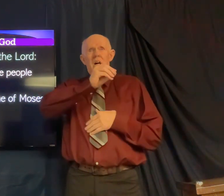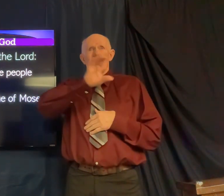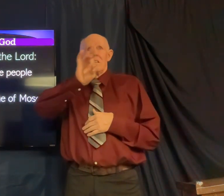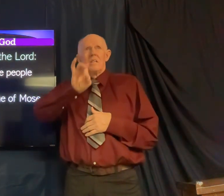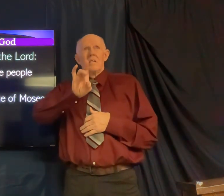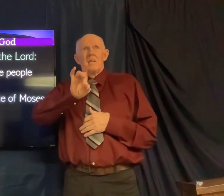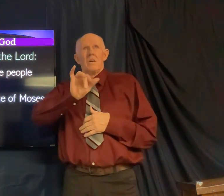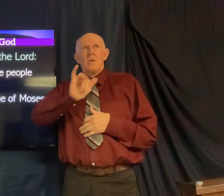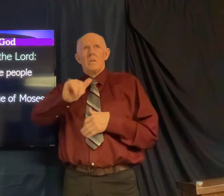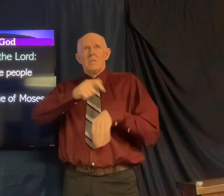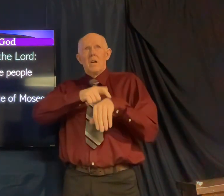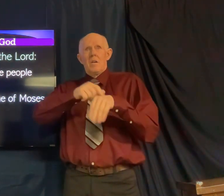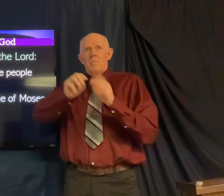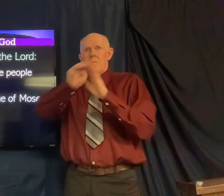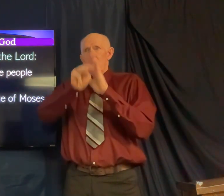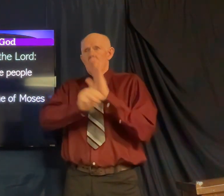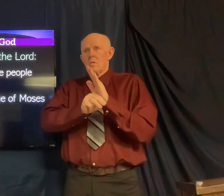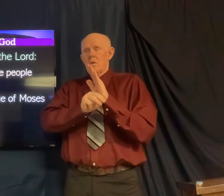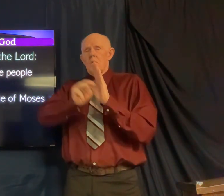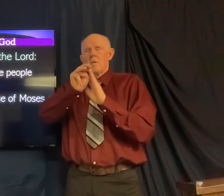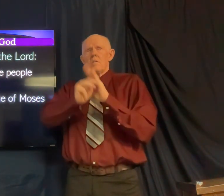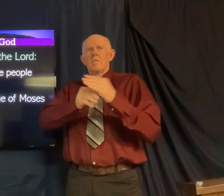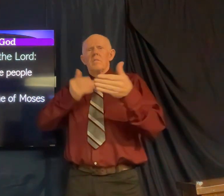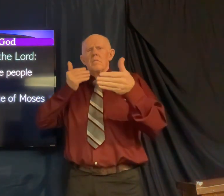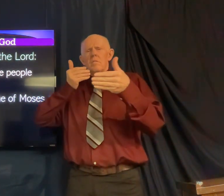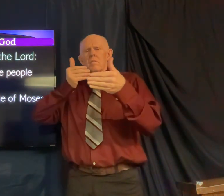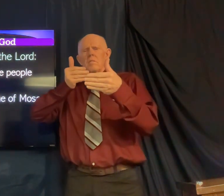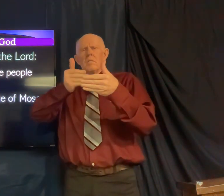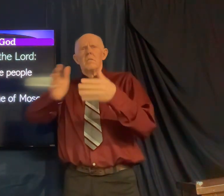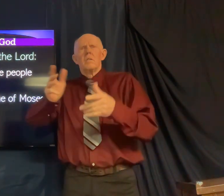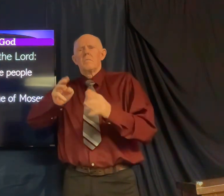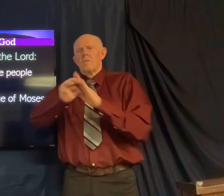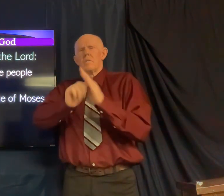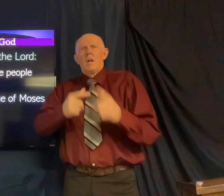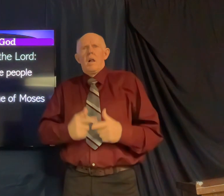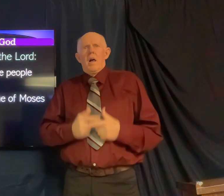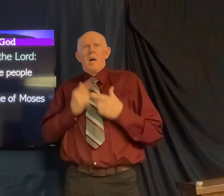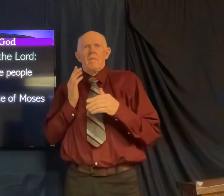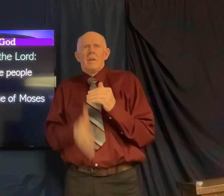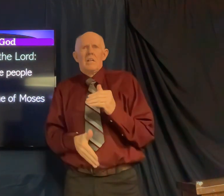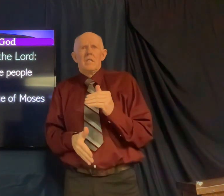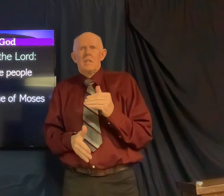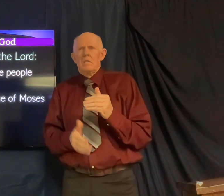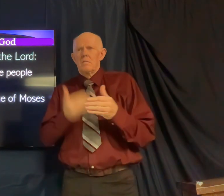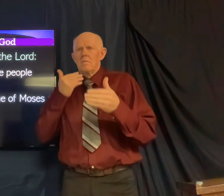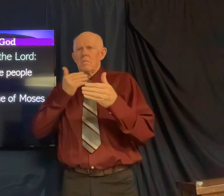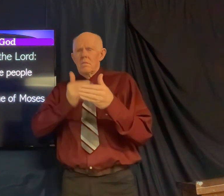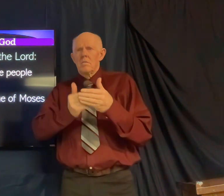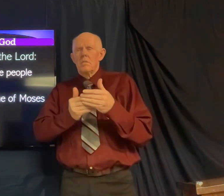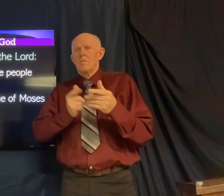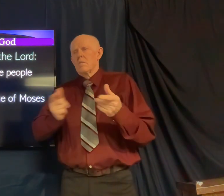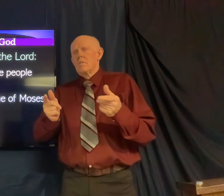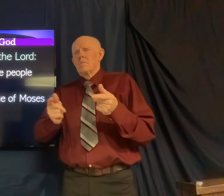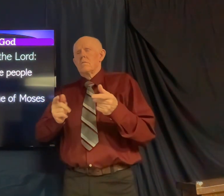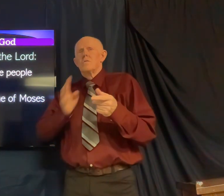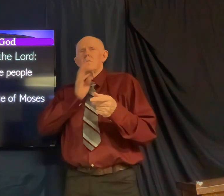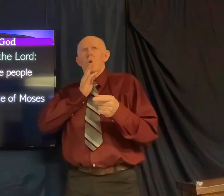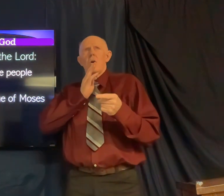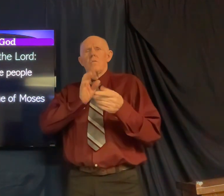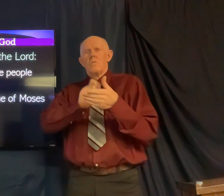31, 6 and 8, in the time of Moses, it was near time for Moses' life to end.